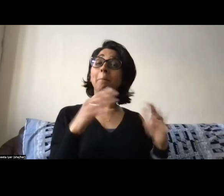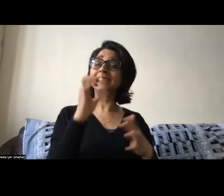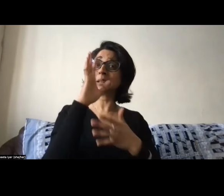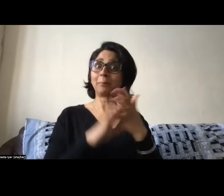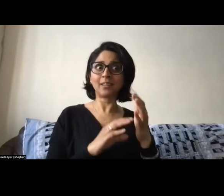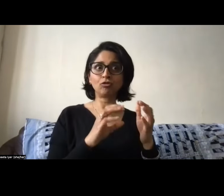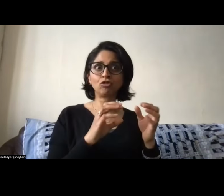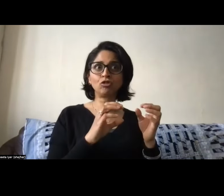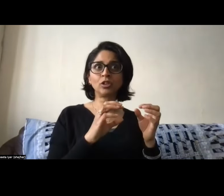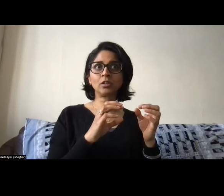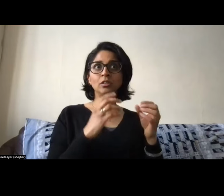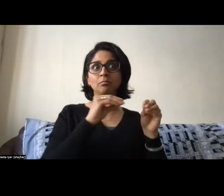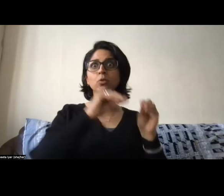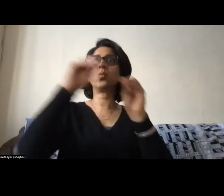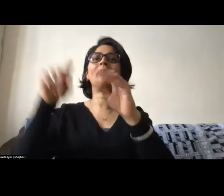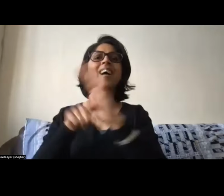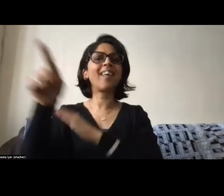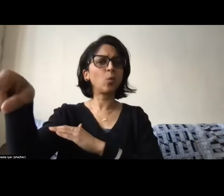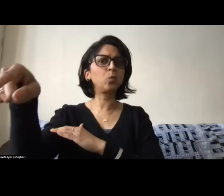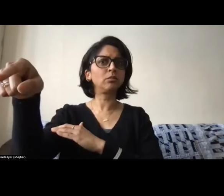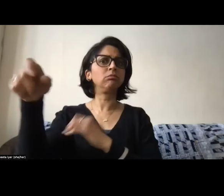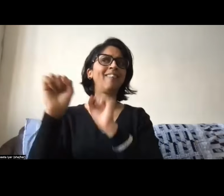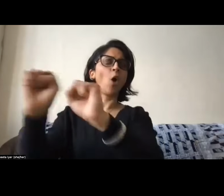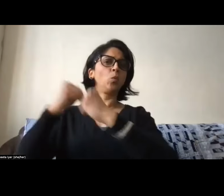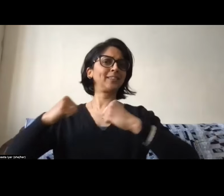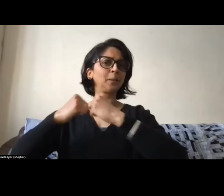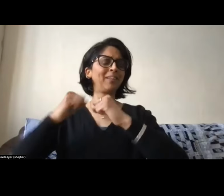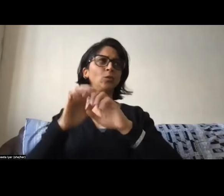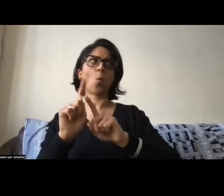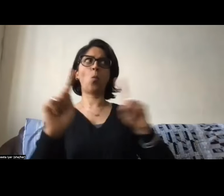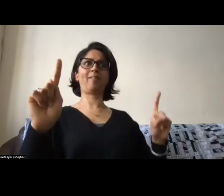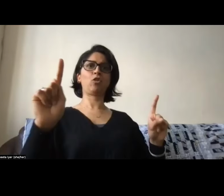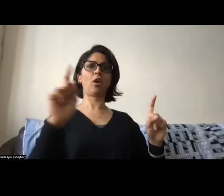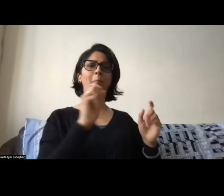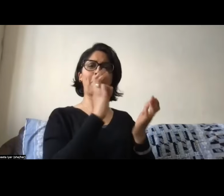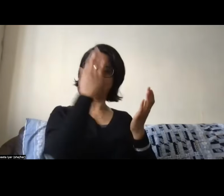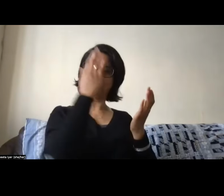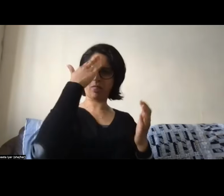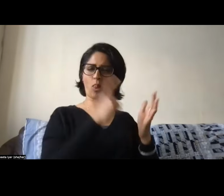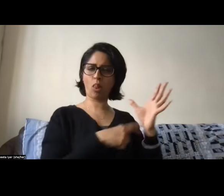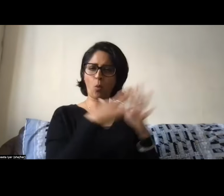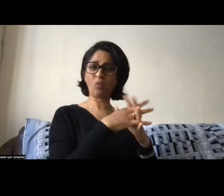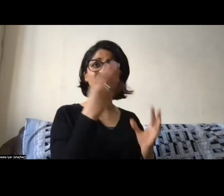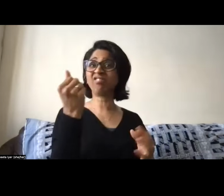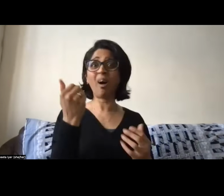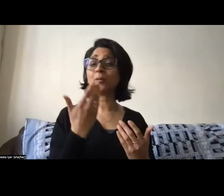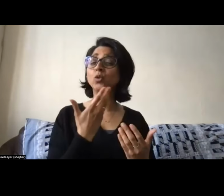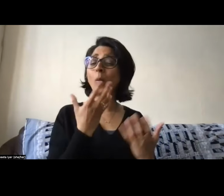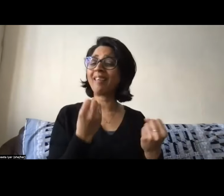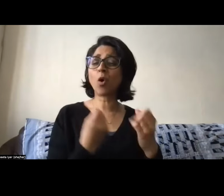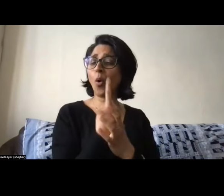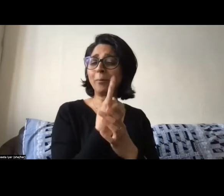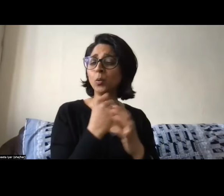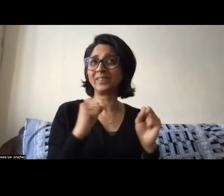the tensions, resisting some of that obligation to conform to a more stereotypical norm, if you like, or the mother-in-law's expectation.